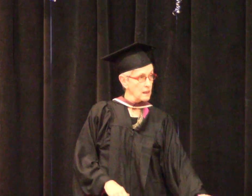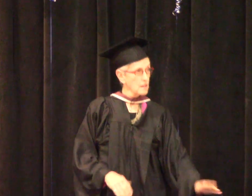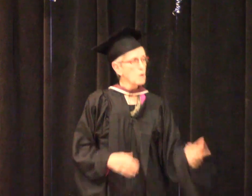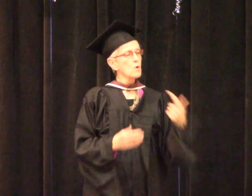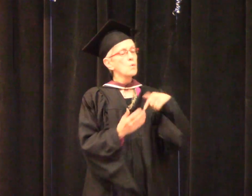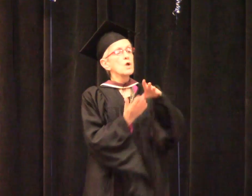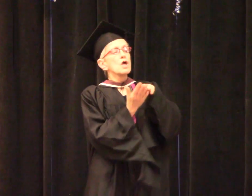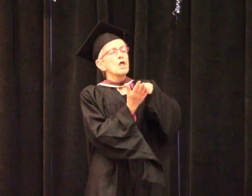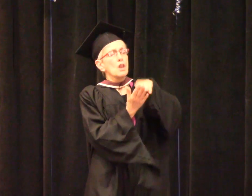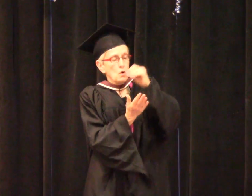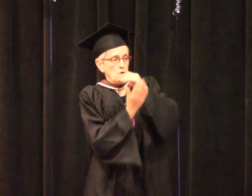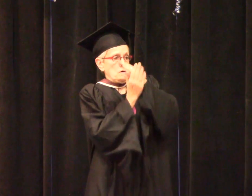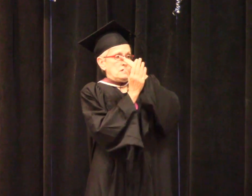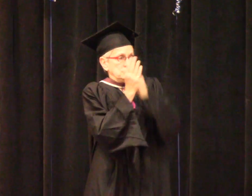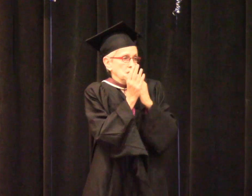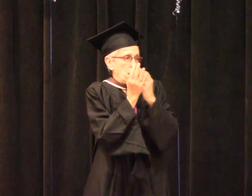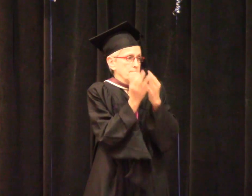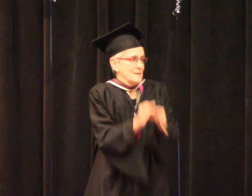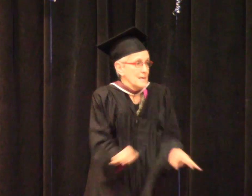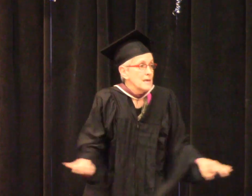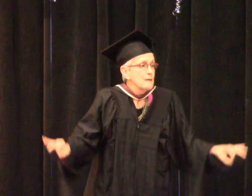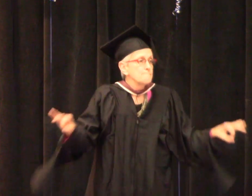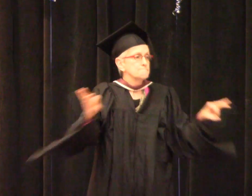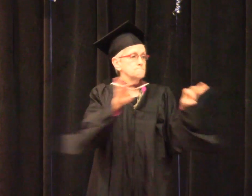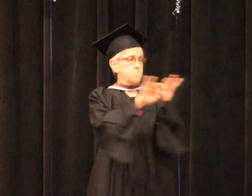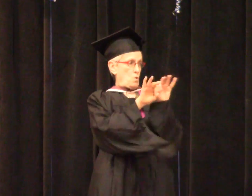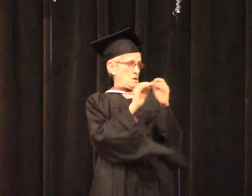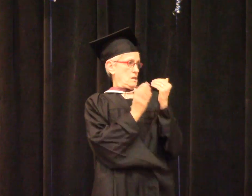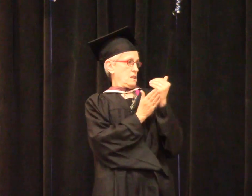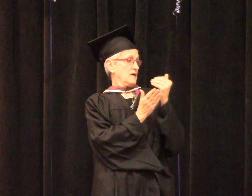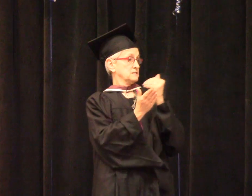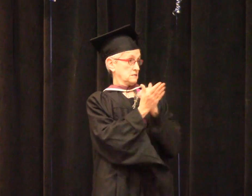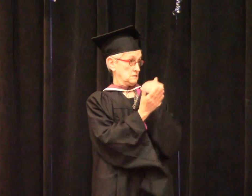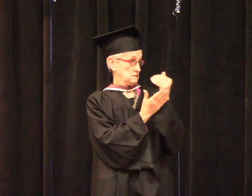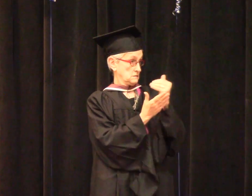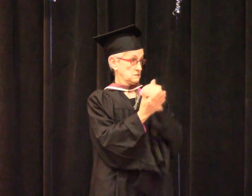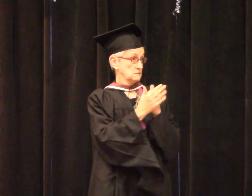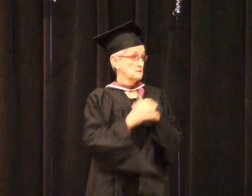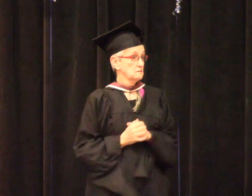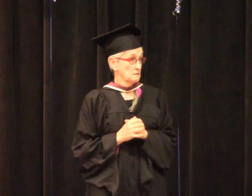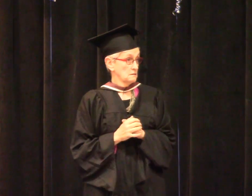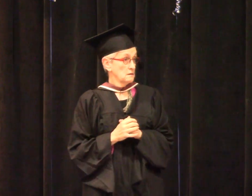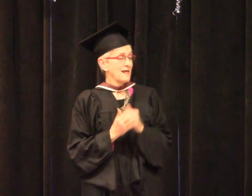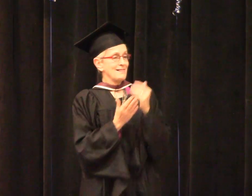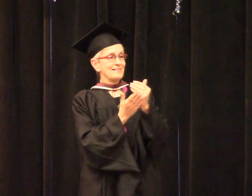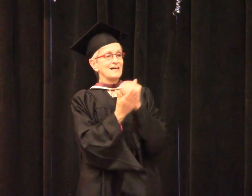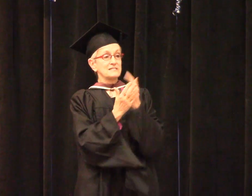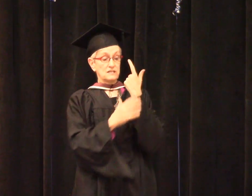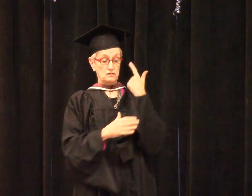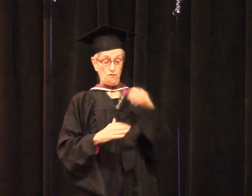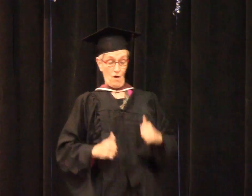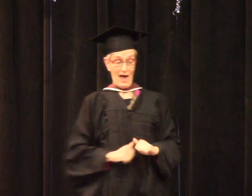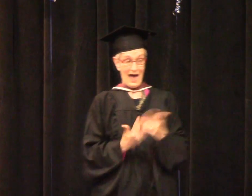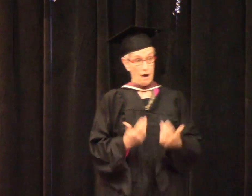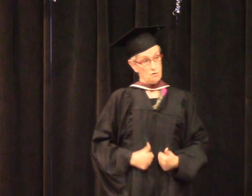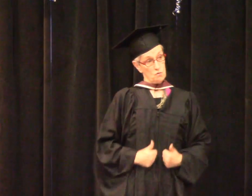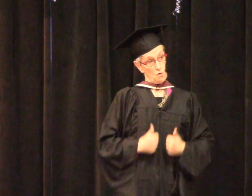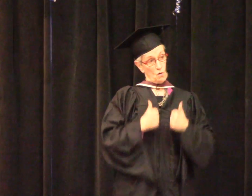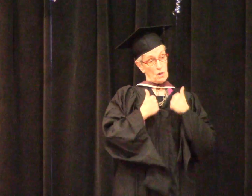I understand the intent of this book. There are some lessons that we learn as children that we should keep with us and hold